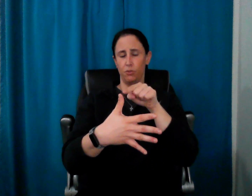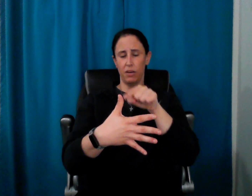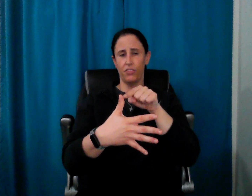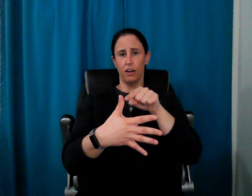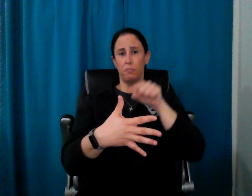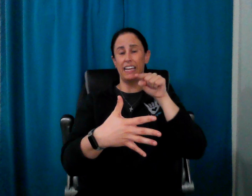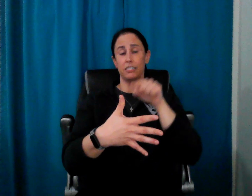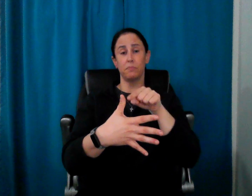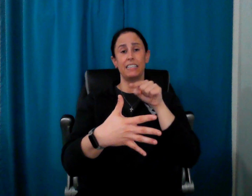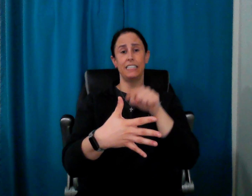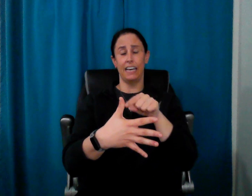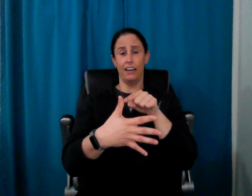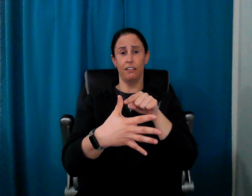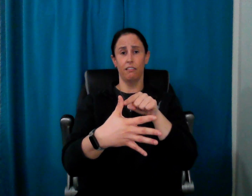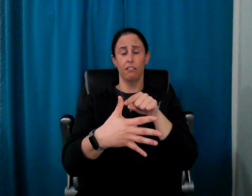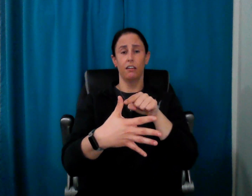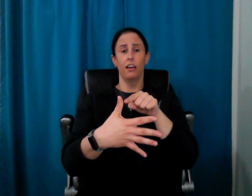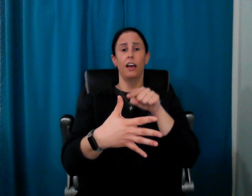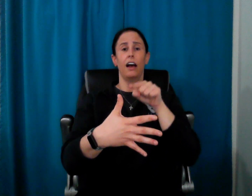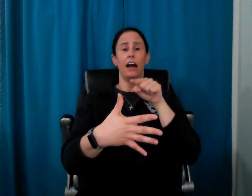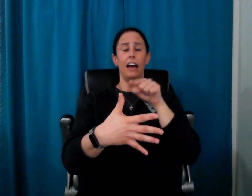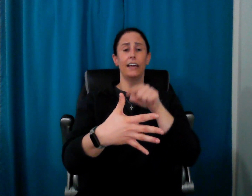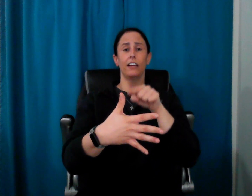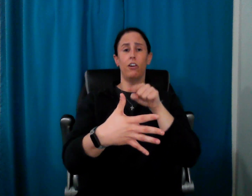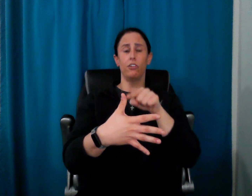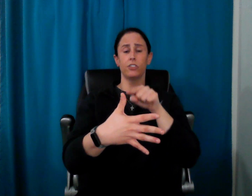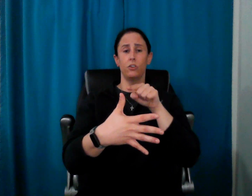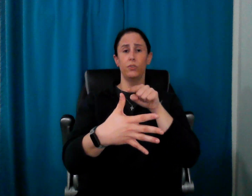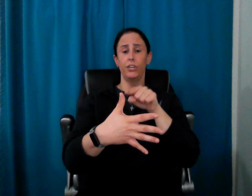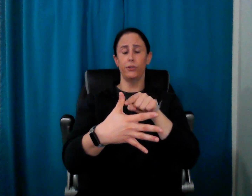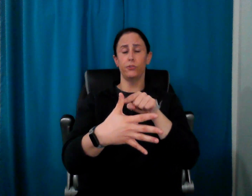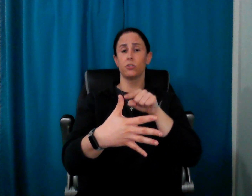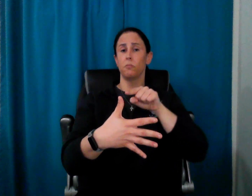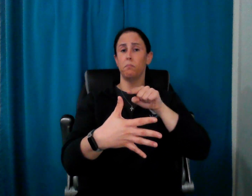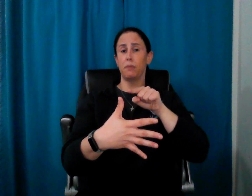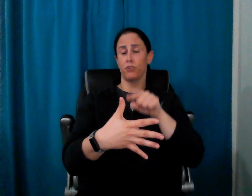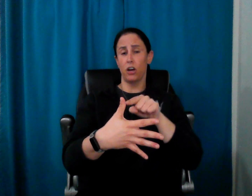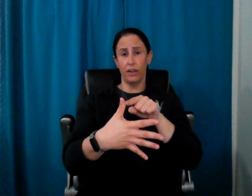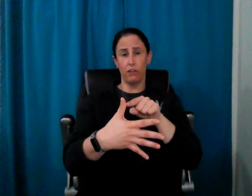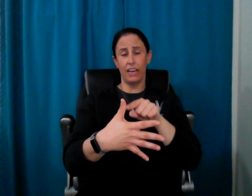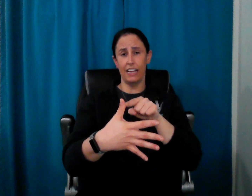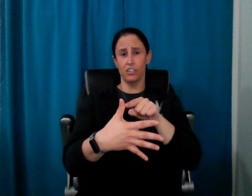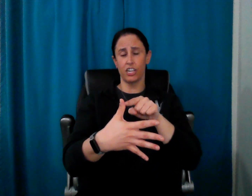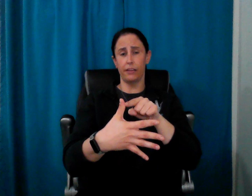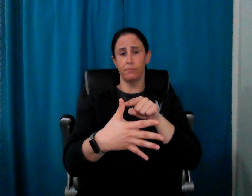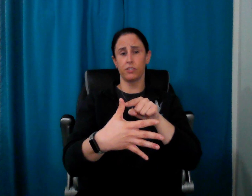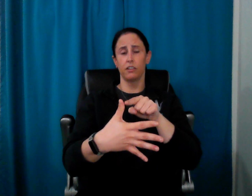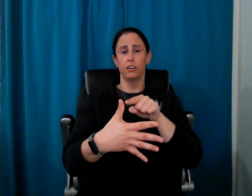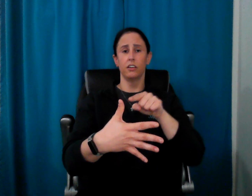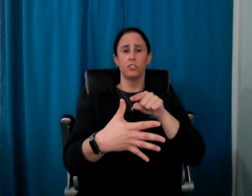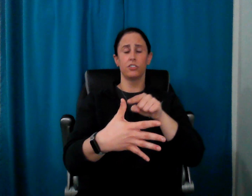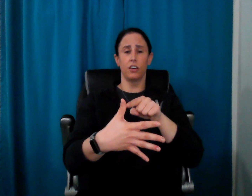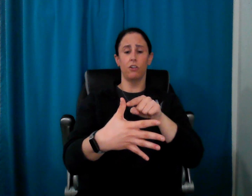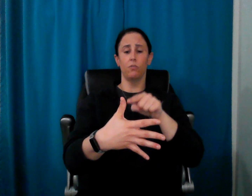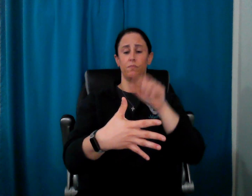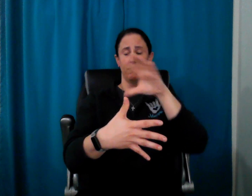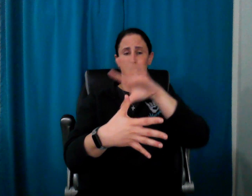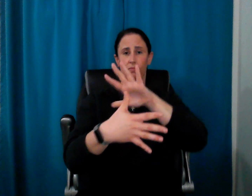my thumb, it's my dad. I can also use my pronoun hand shapes. So